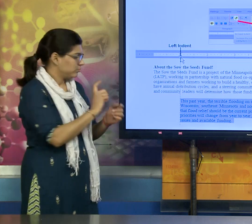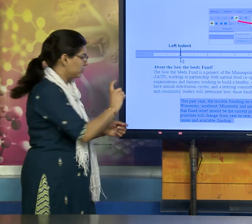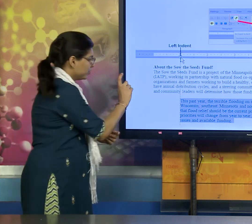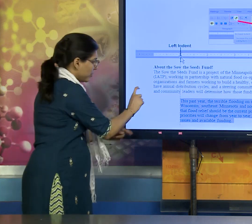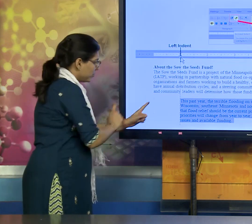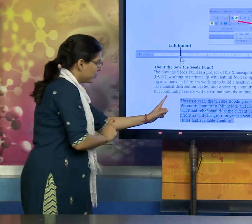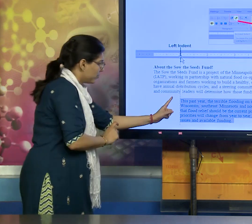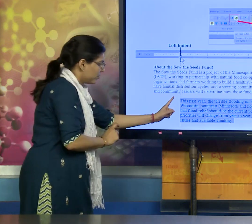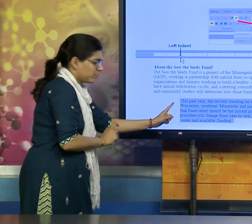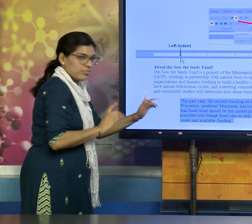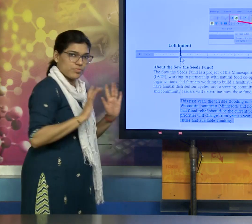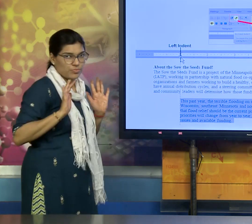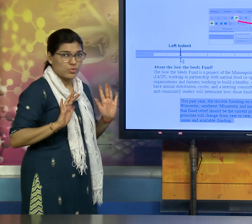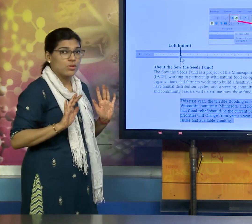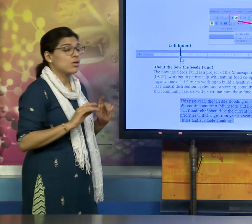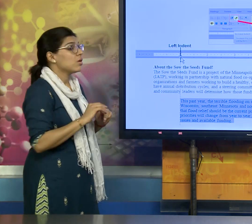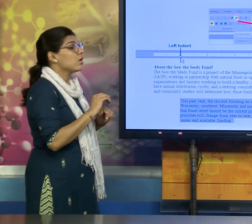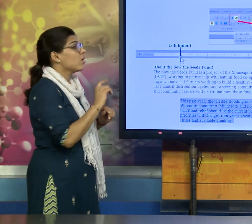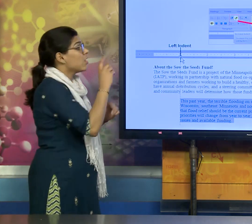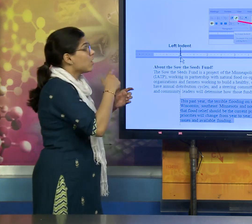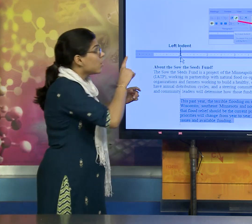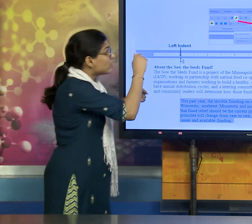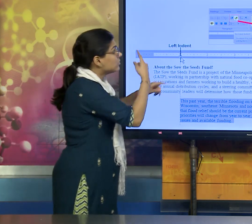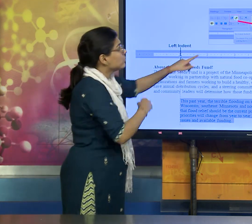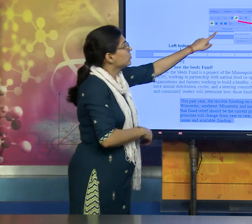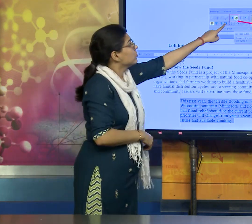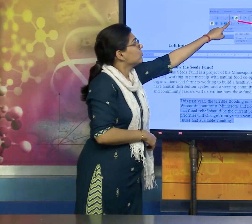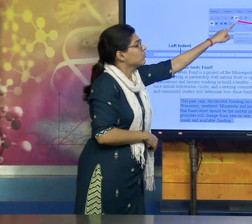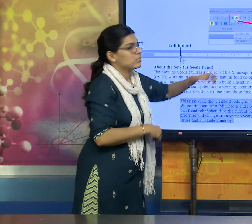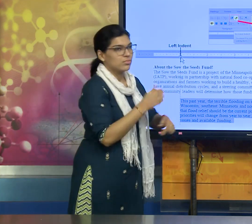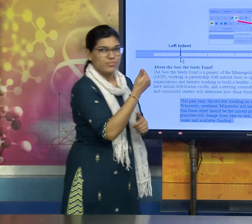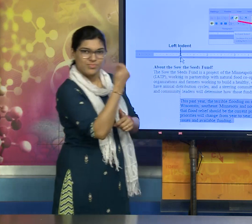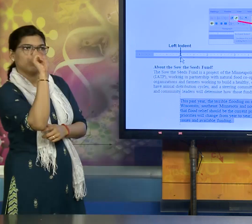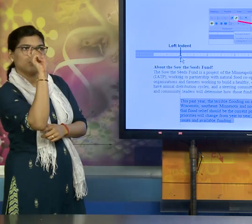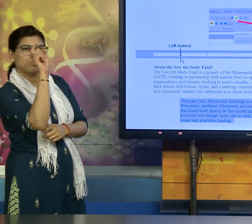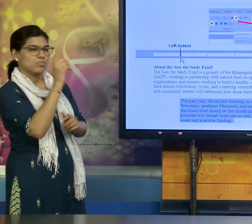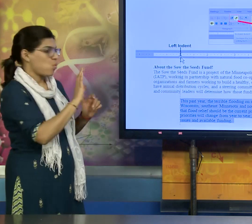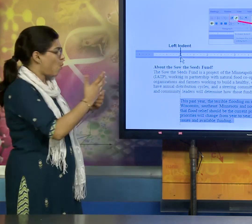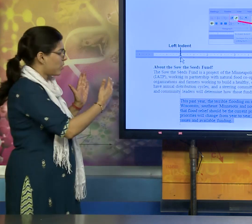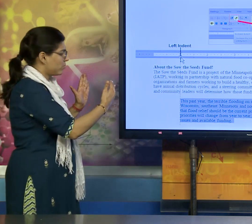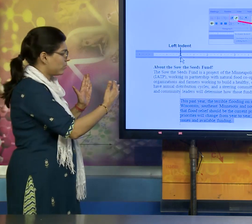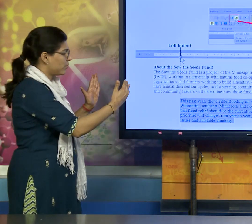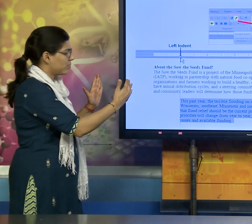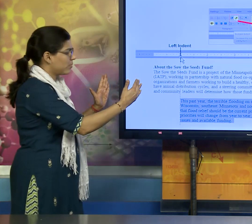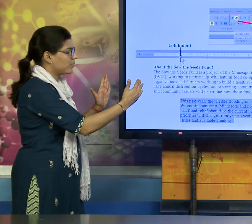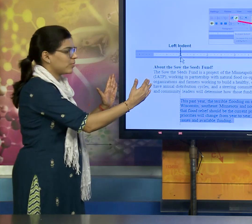from the starting and other from leaving little bit in